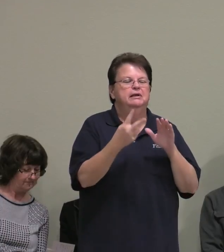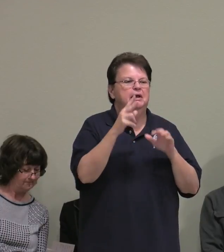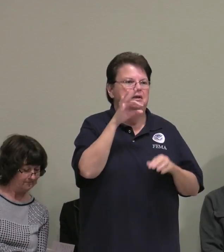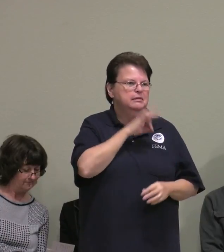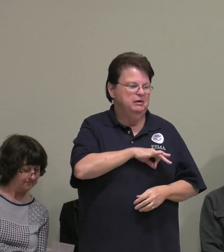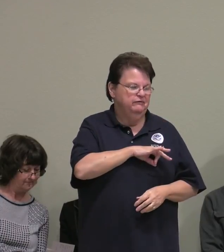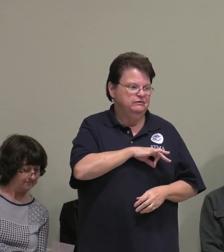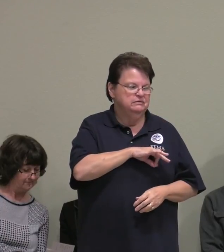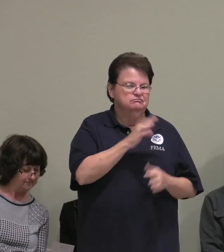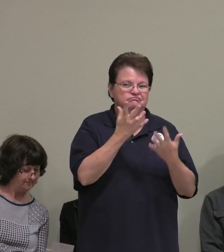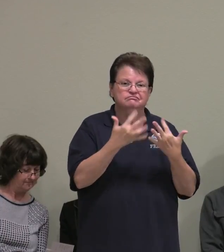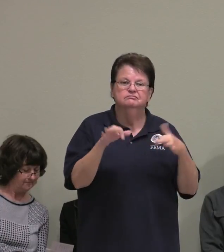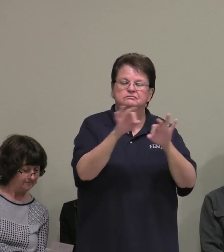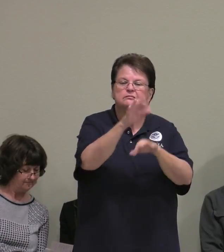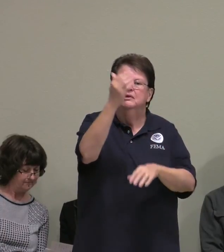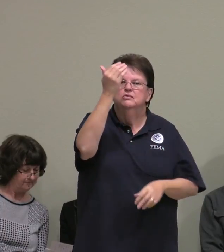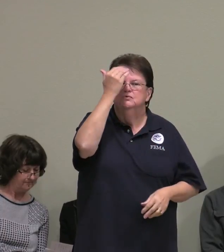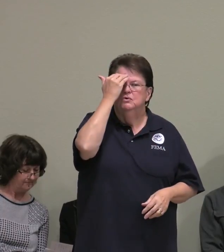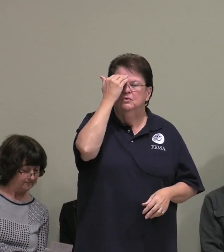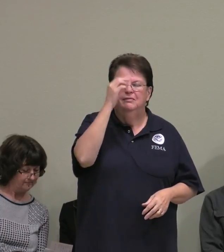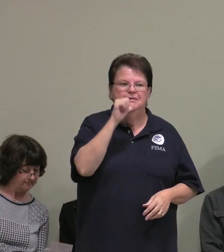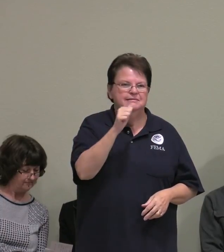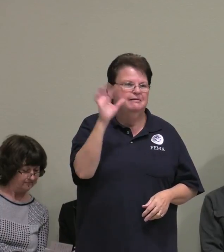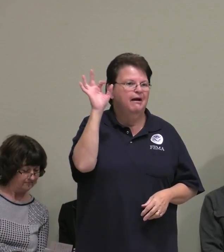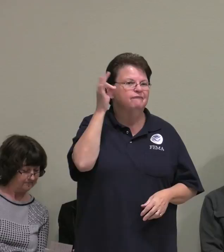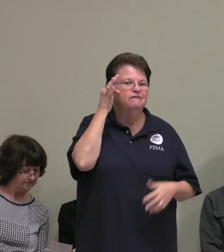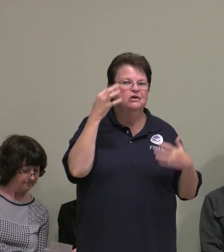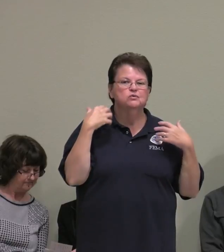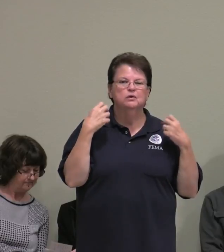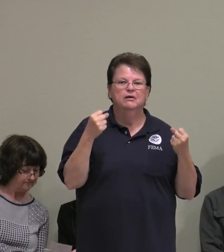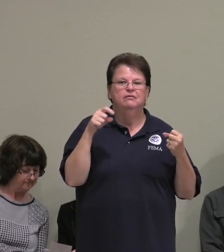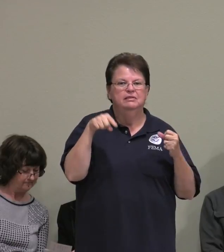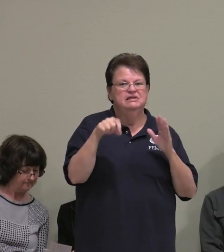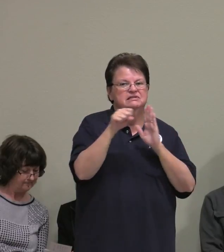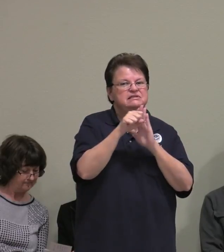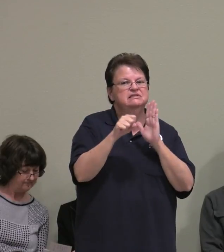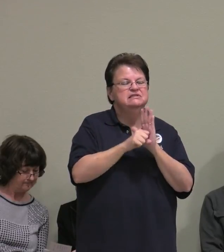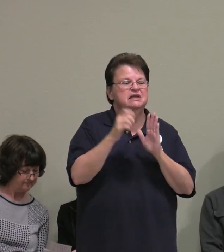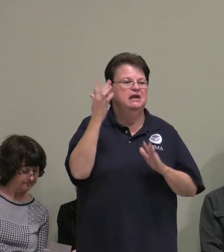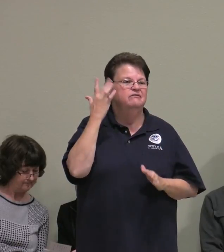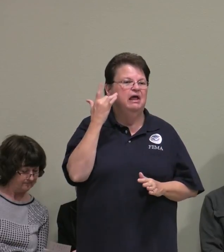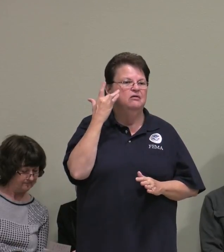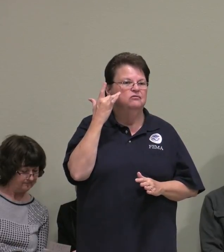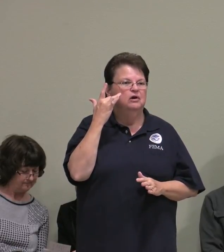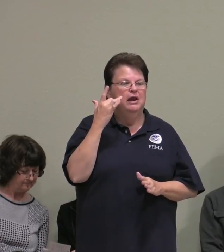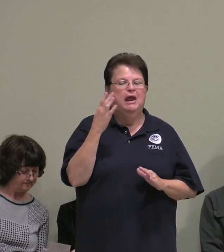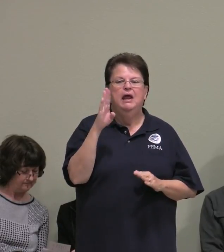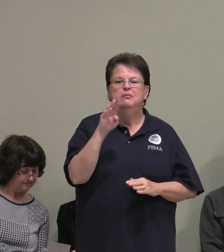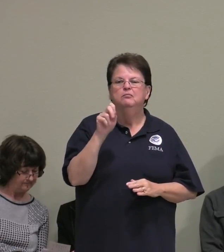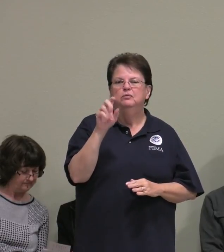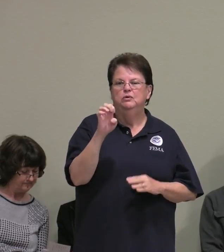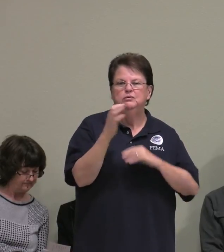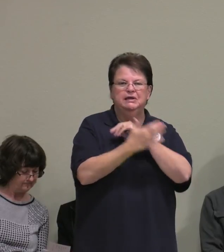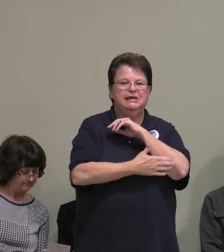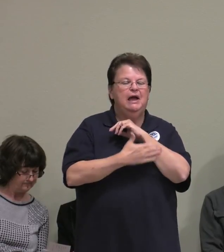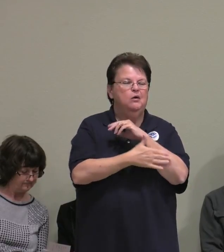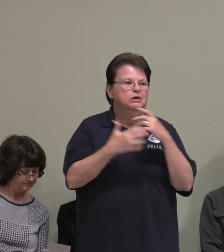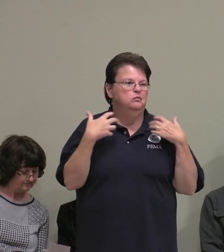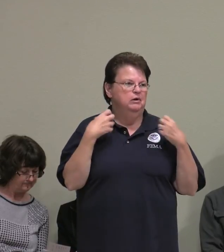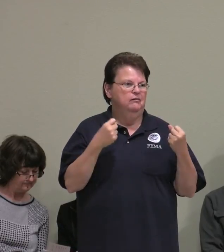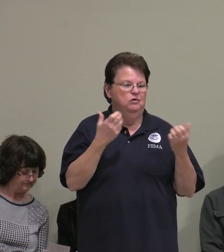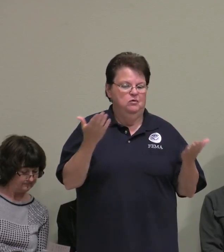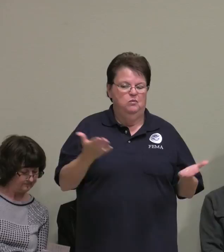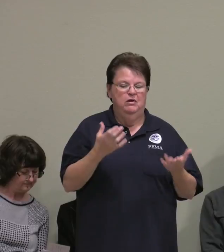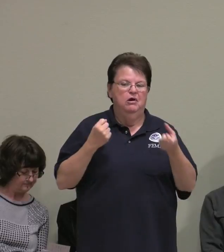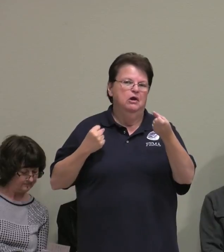It is important to know that this is not a federal recovery. This is a state of California and, more importantly, a Butte County recovery. We are here in